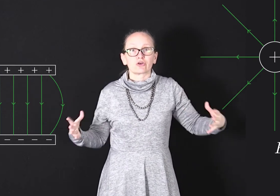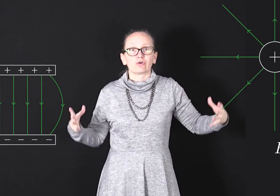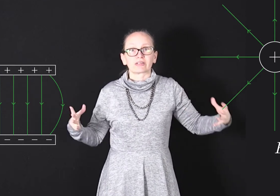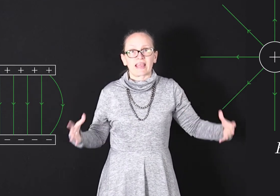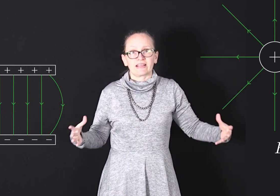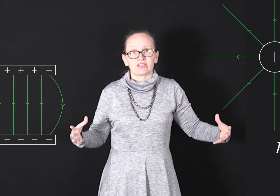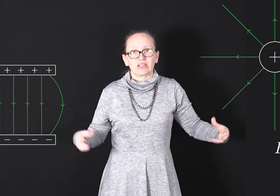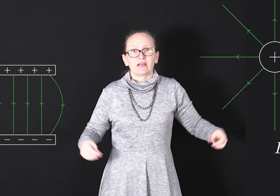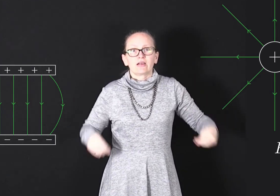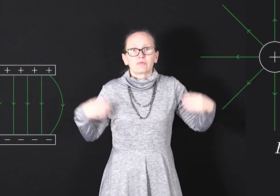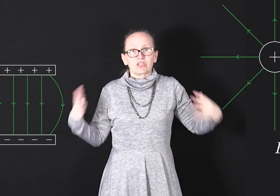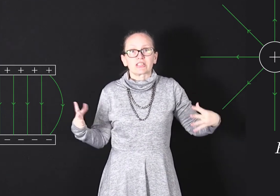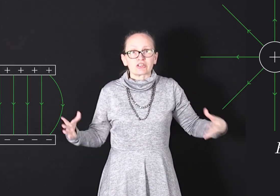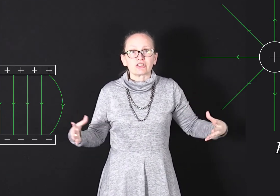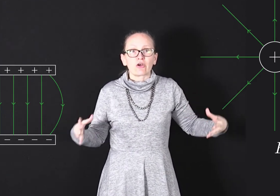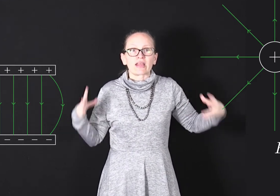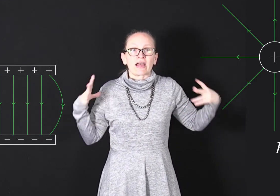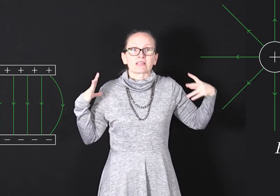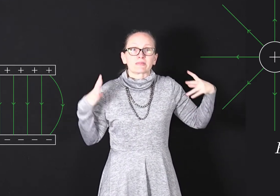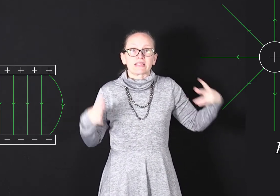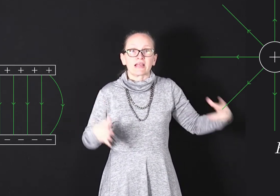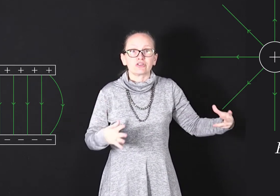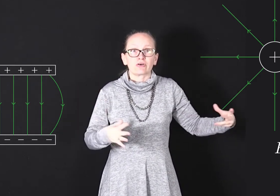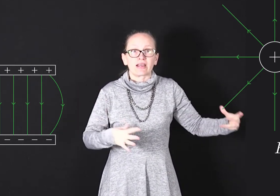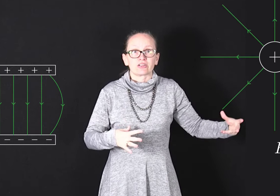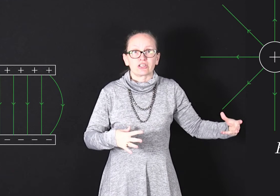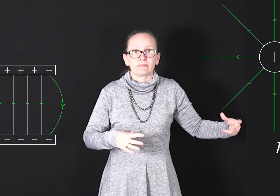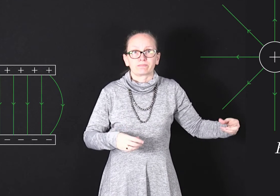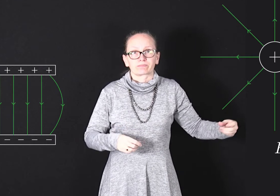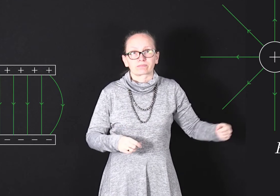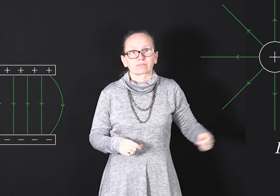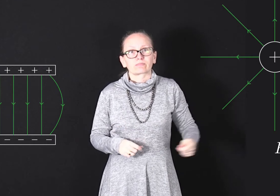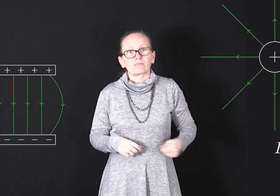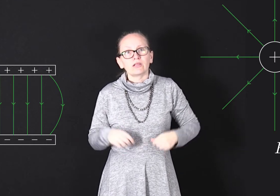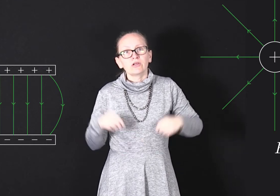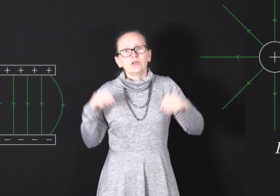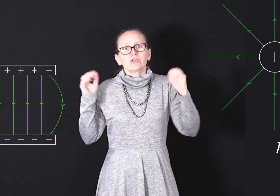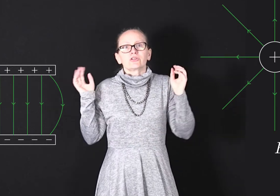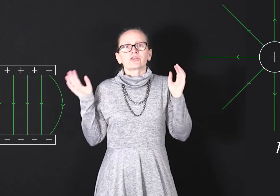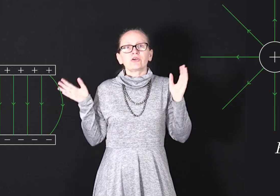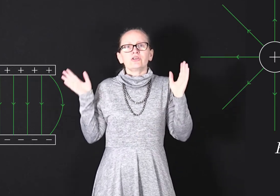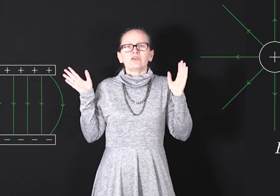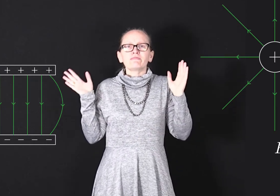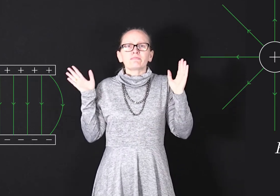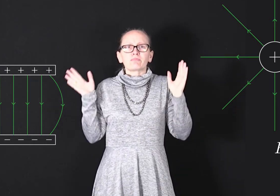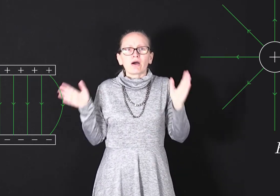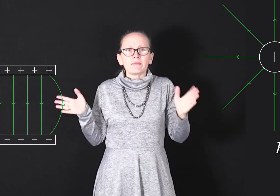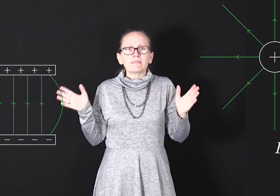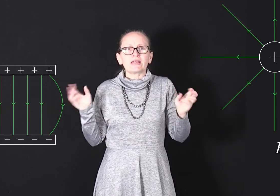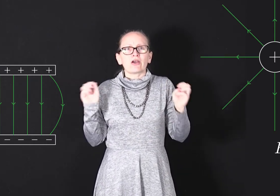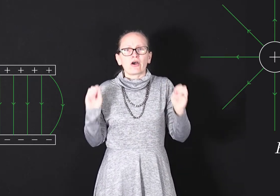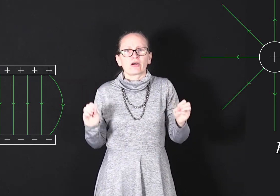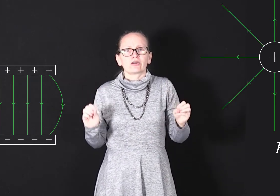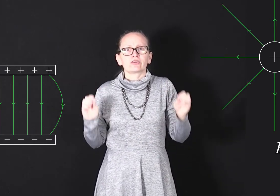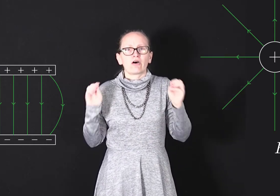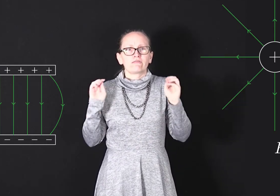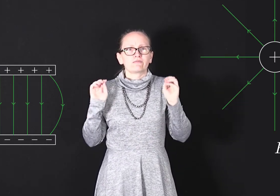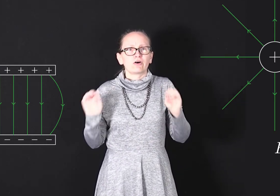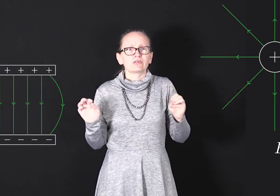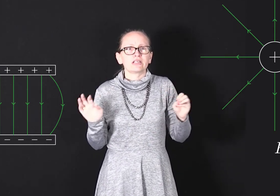stored energy, which is actually known as potential energy. So you've probably heard of voltage